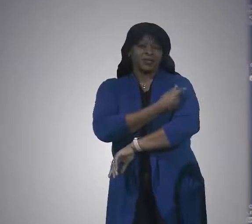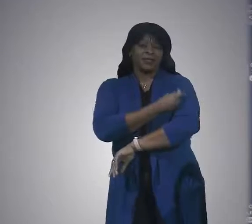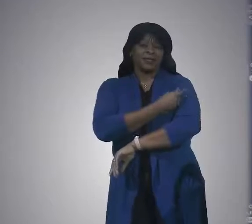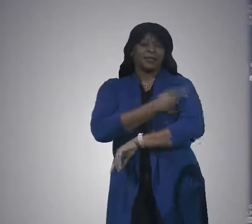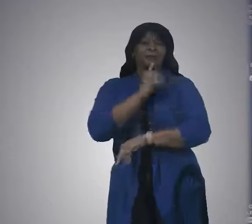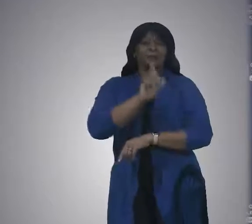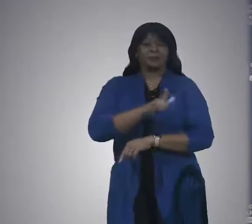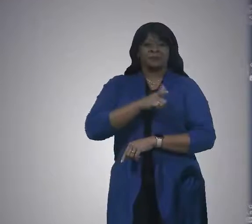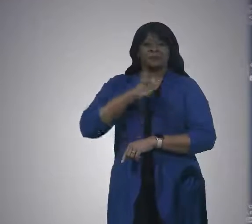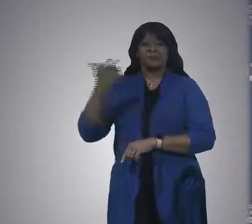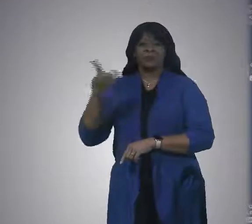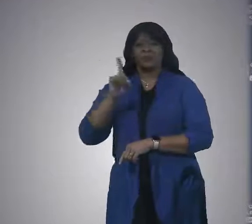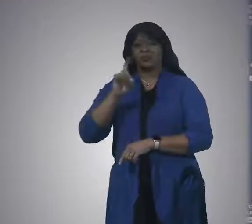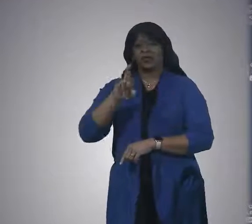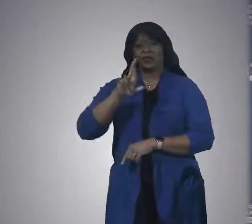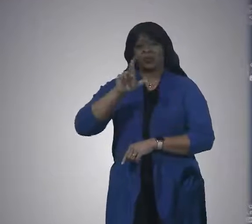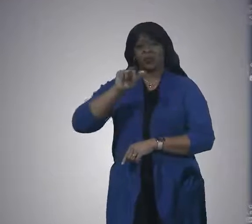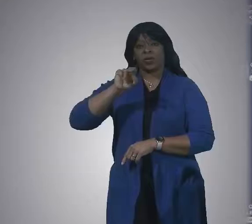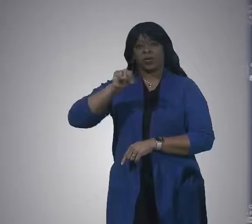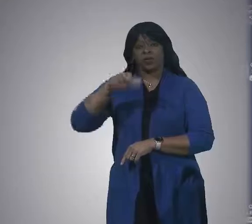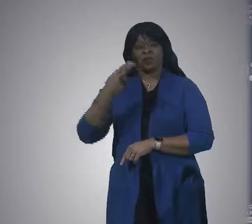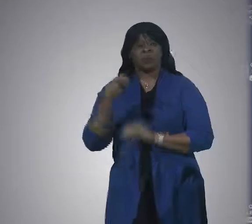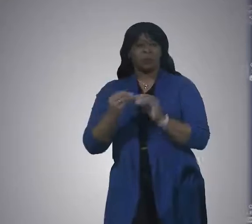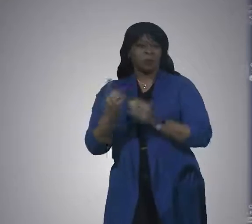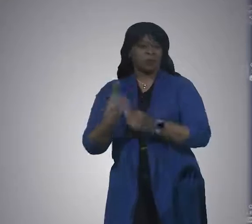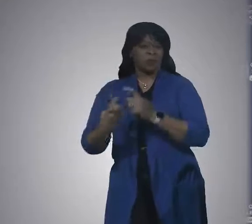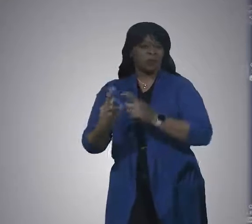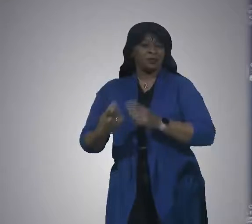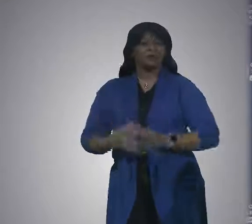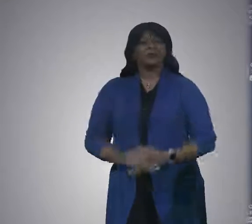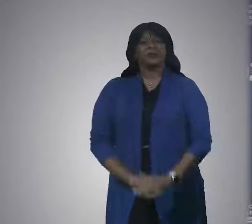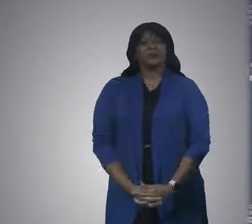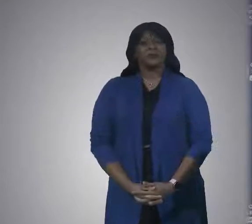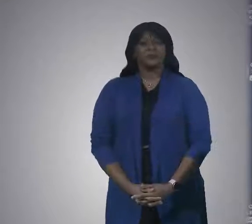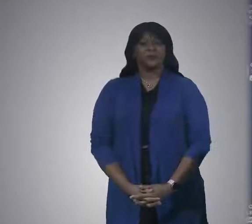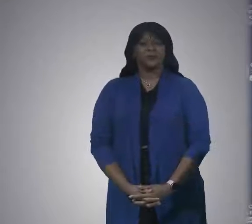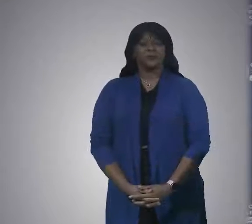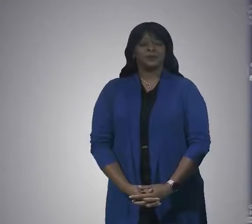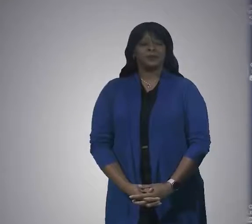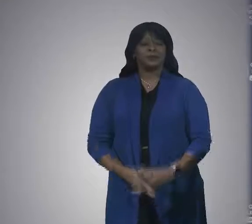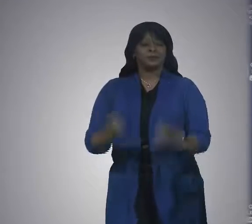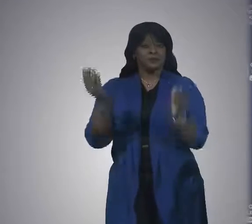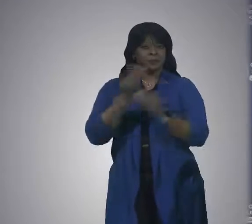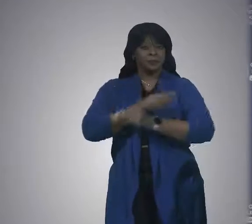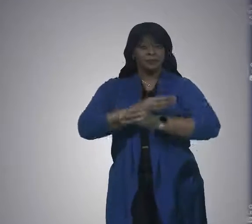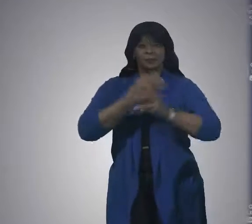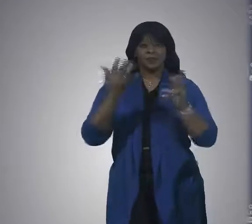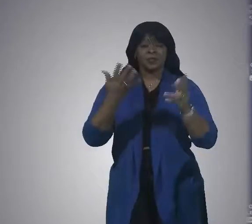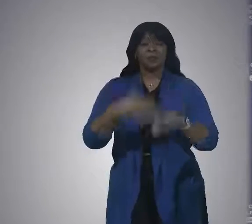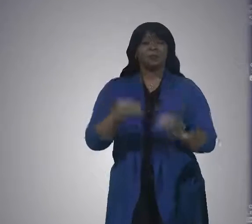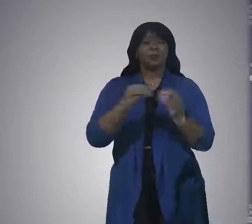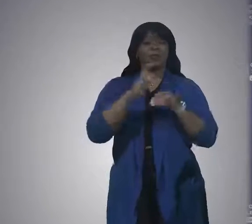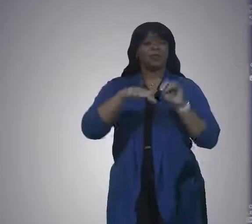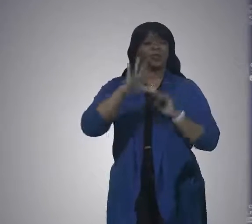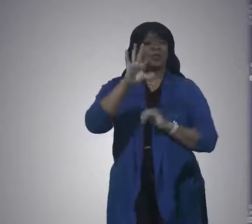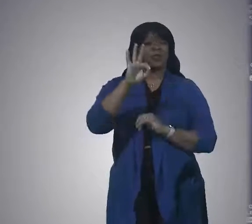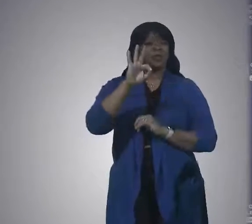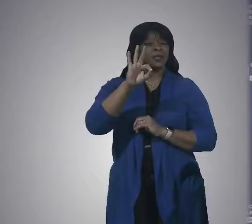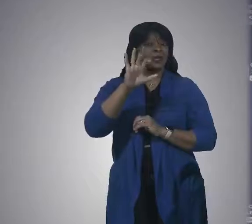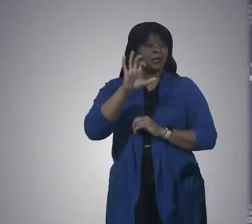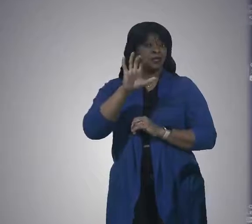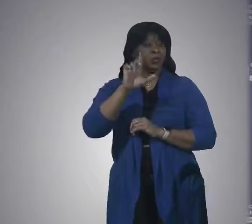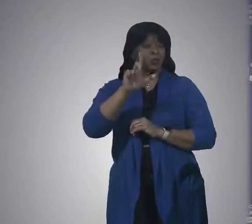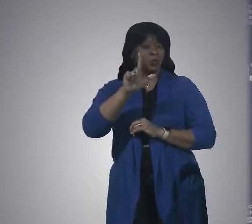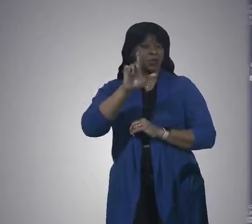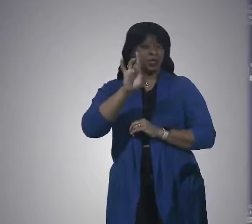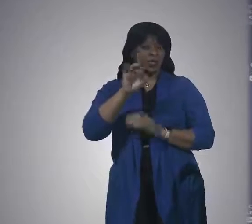hand it over to Dr. Randolph for any questions. So we've delivered now more than 928,000